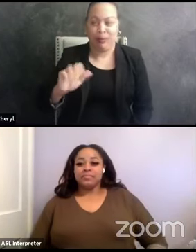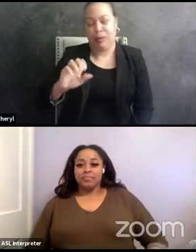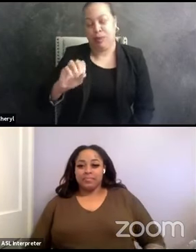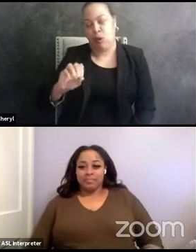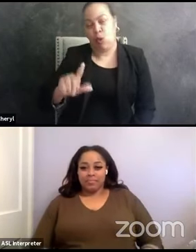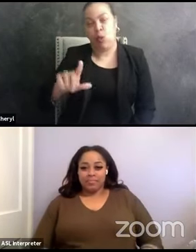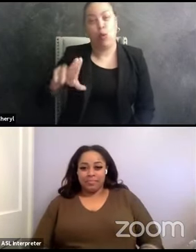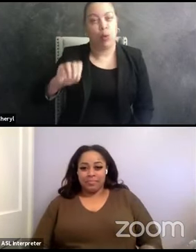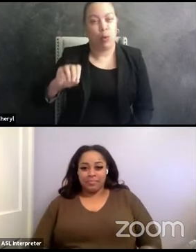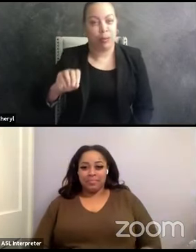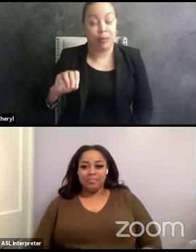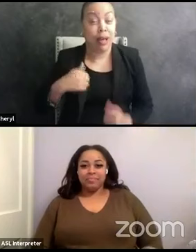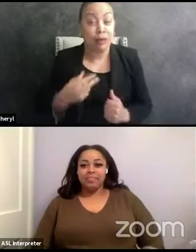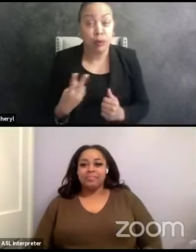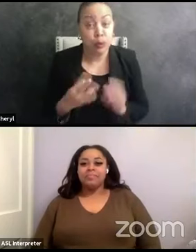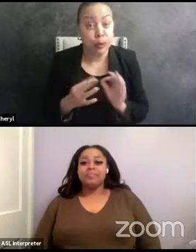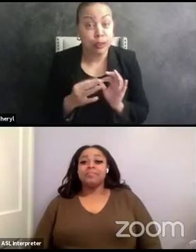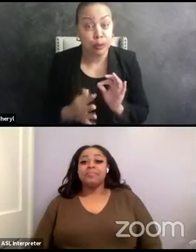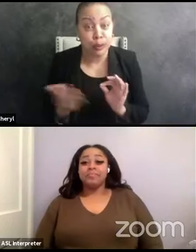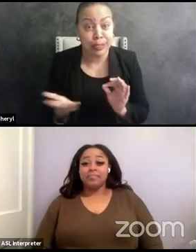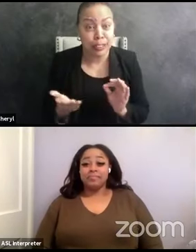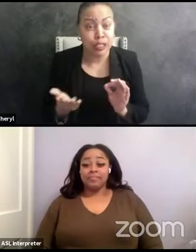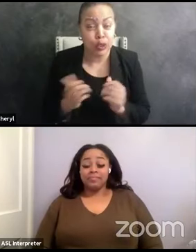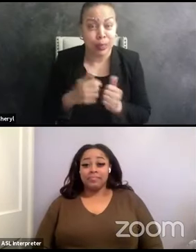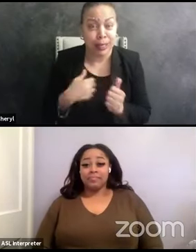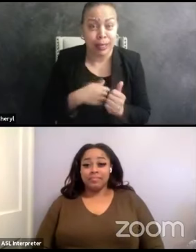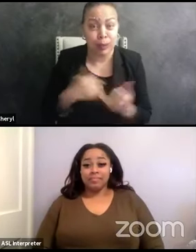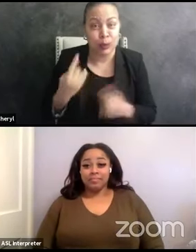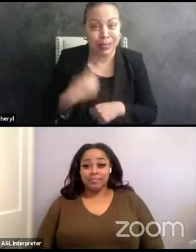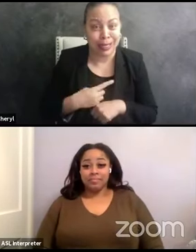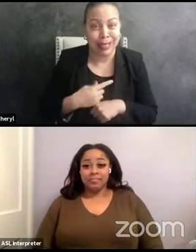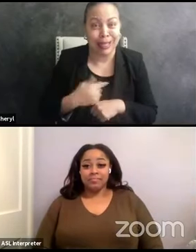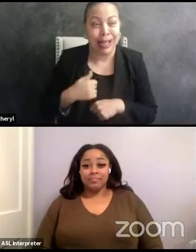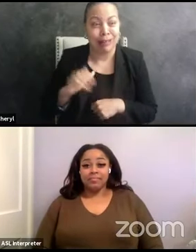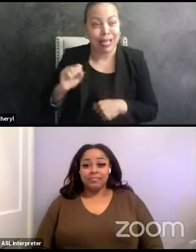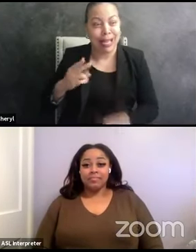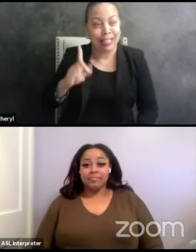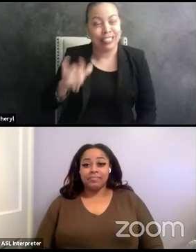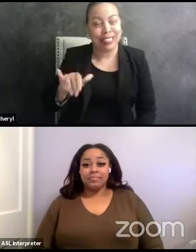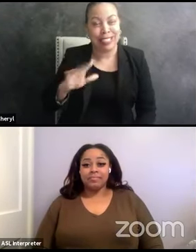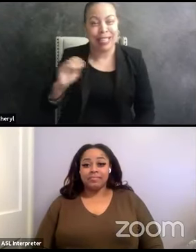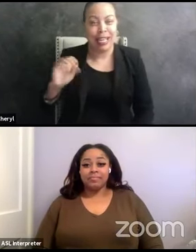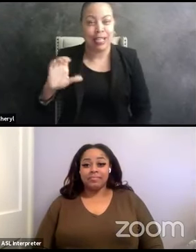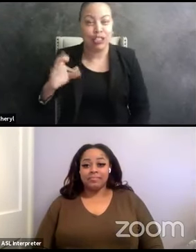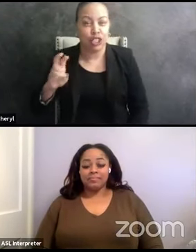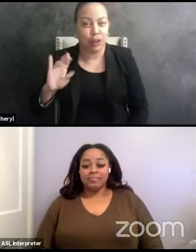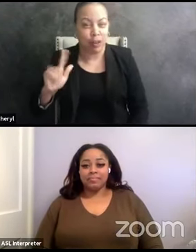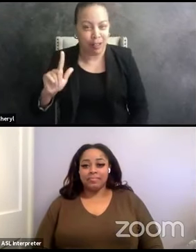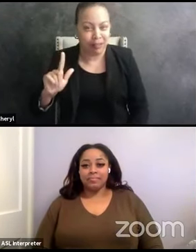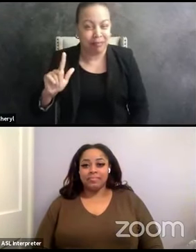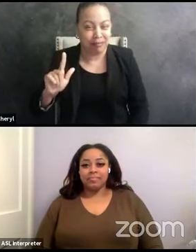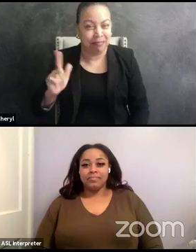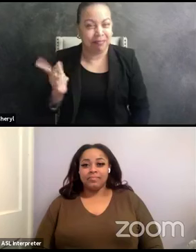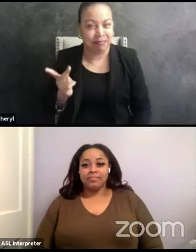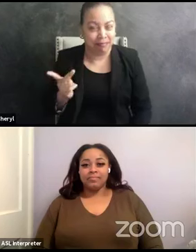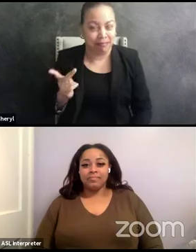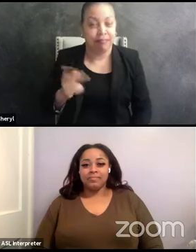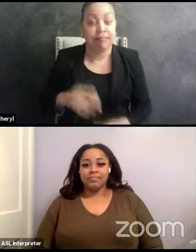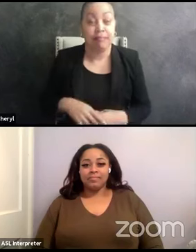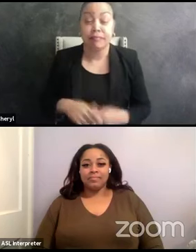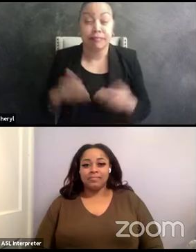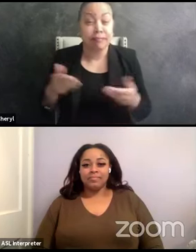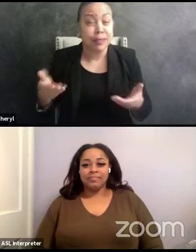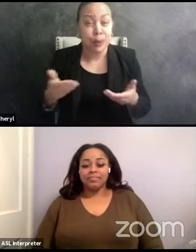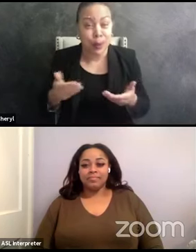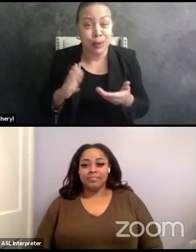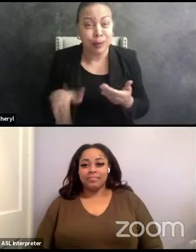two American Sign Language interpreters with us today. We have Ashley and Cheryl with us. And so I'd like for y'all to welcome